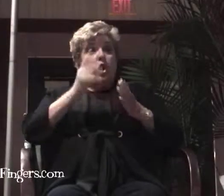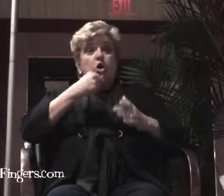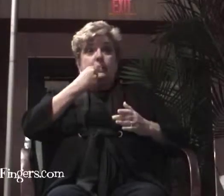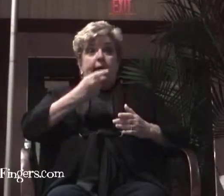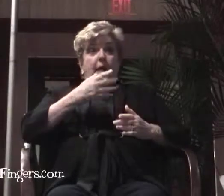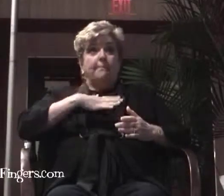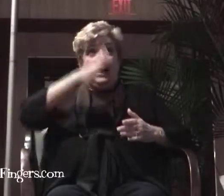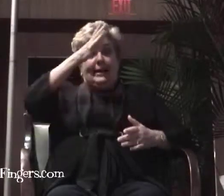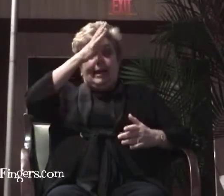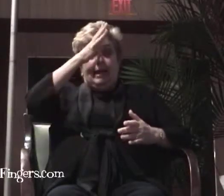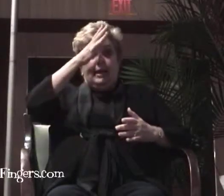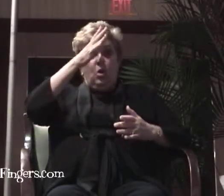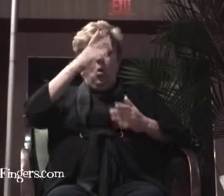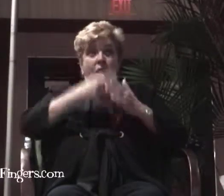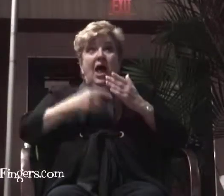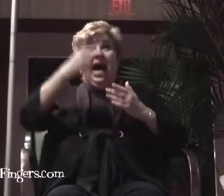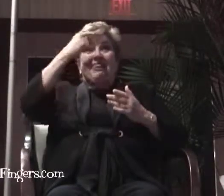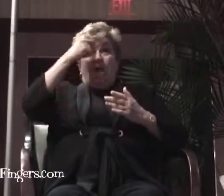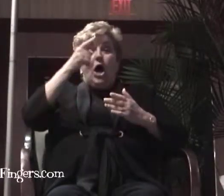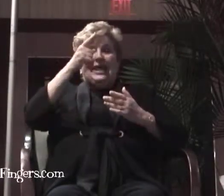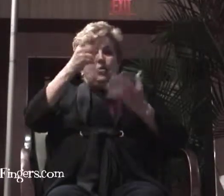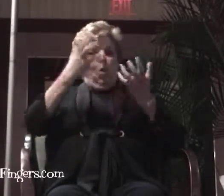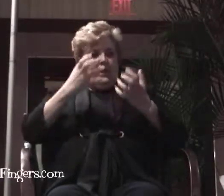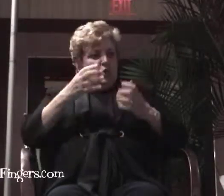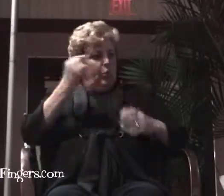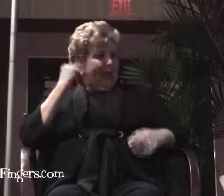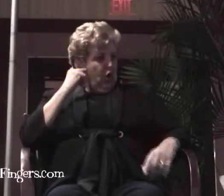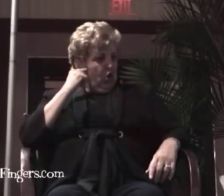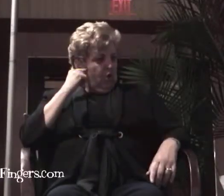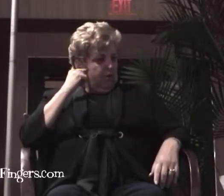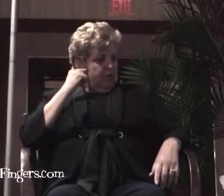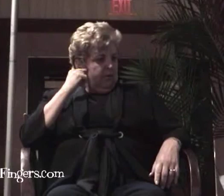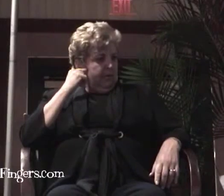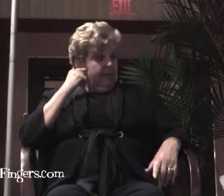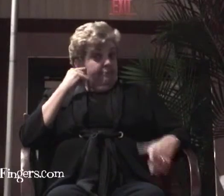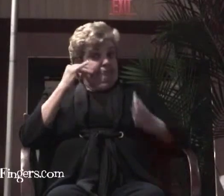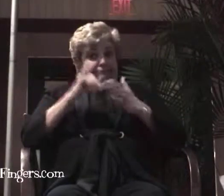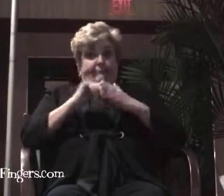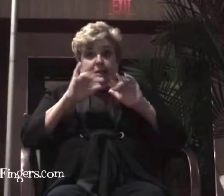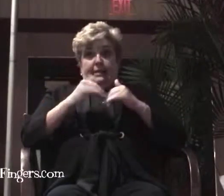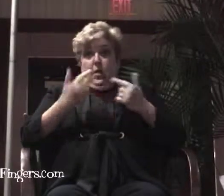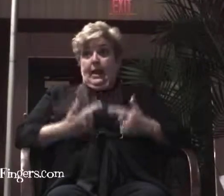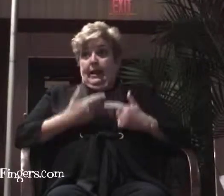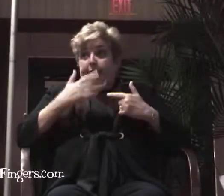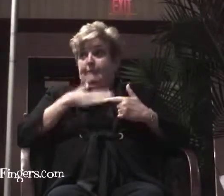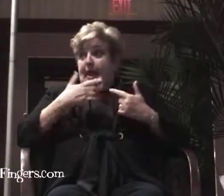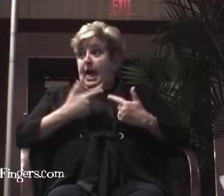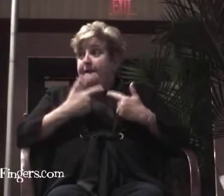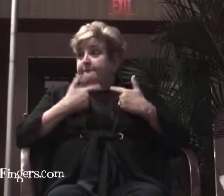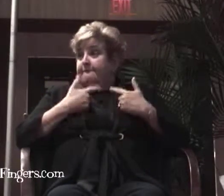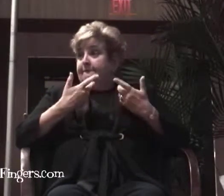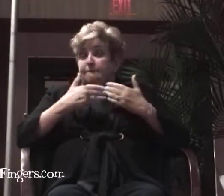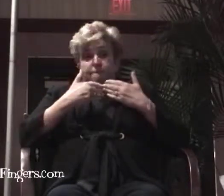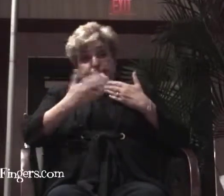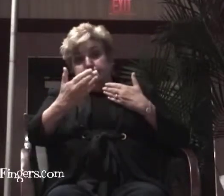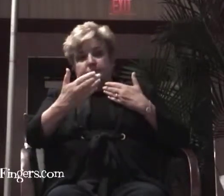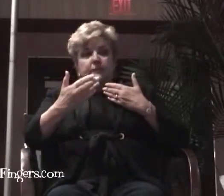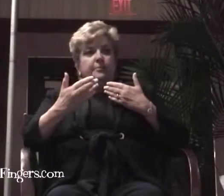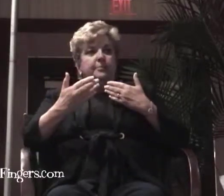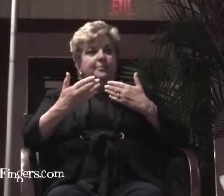I thought he wanted to hear. And that's the way I lived my whole life. That's why I was popular in high